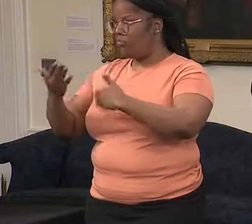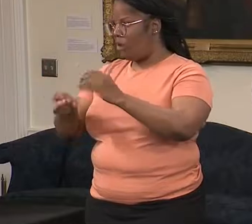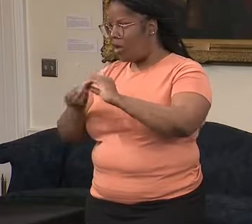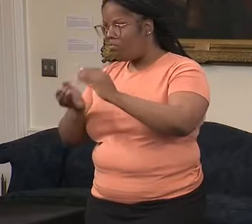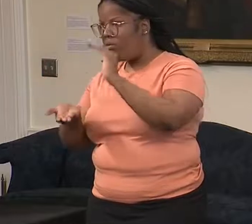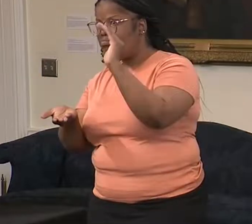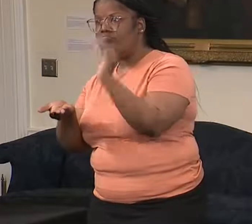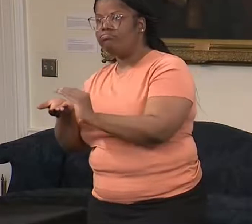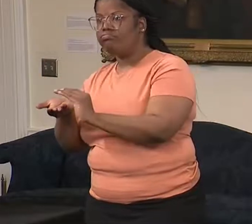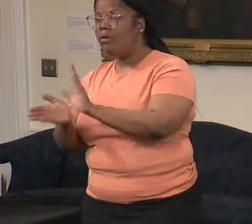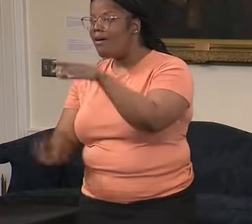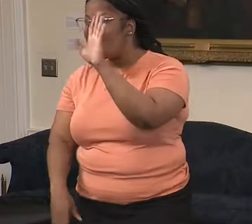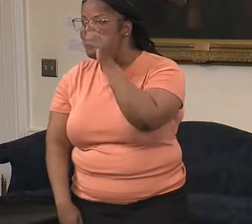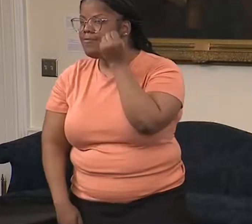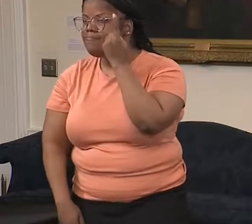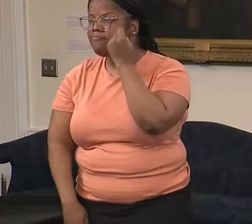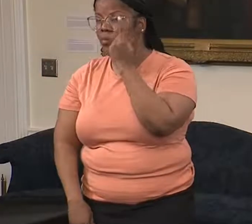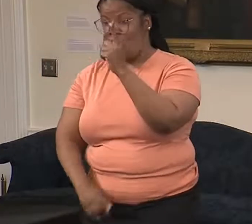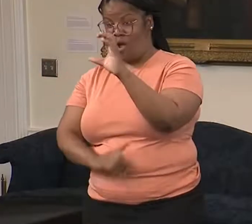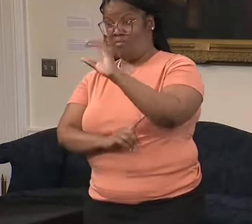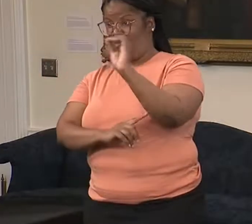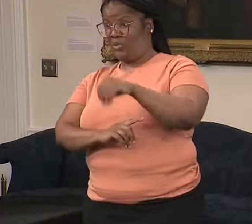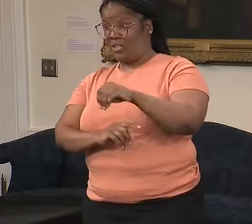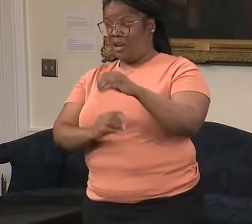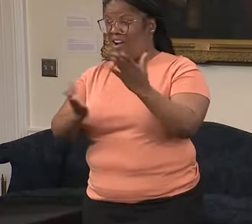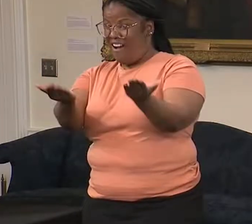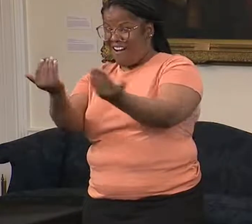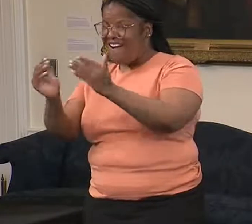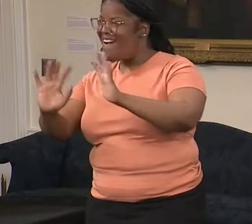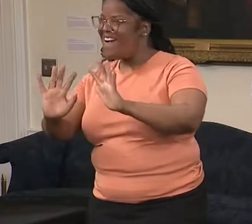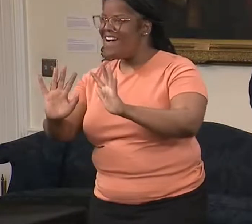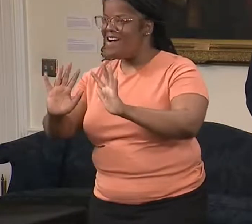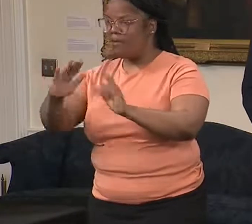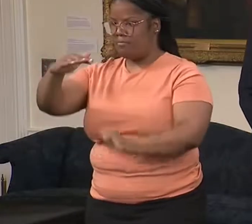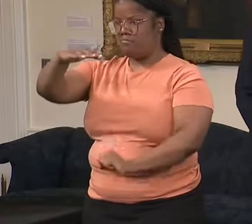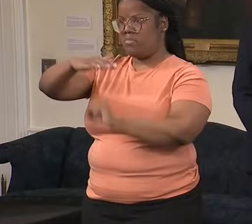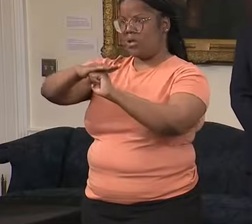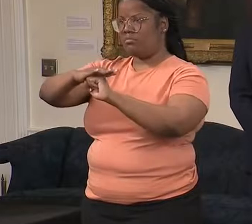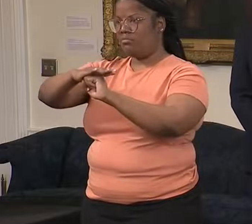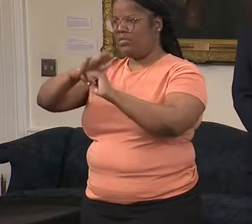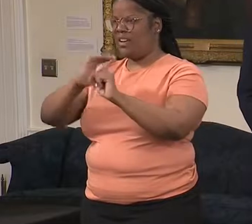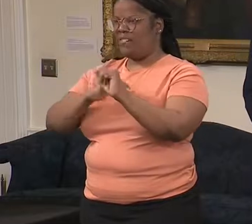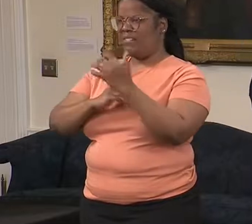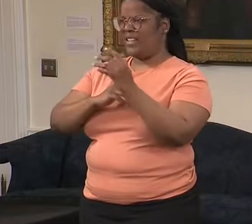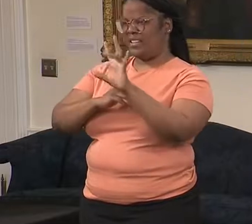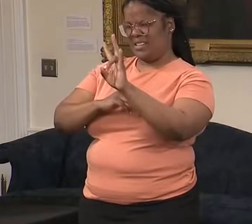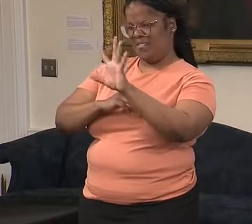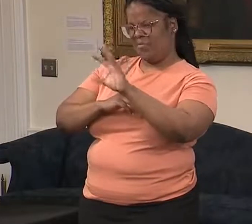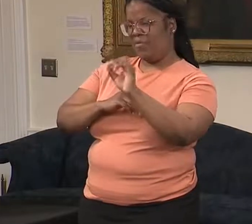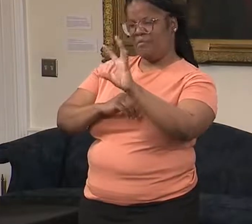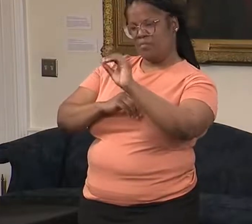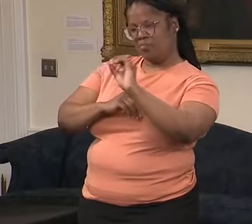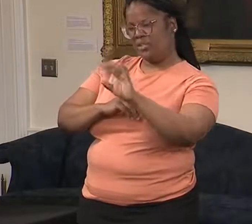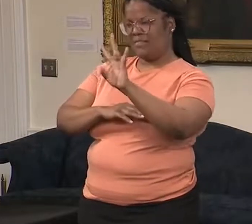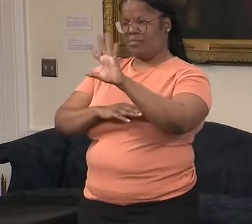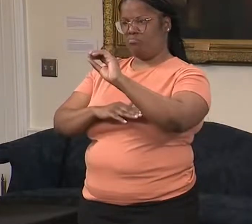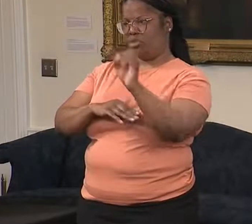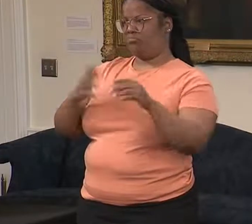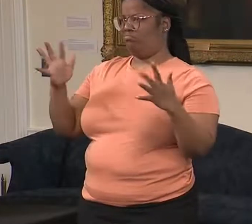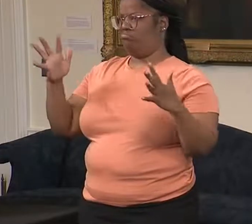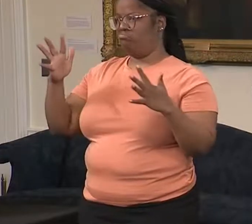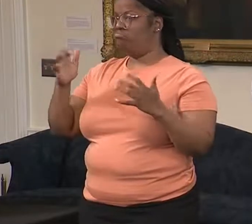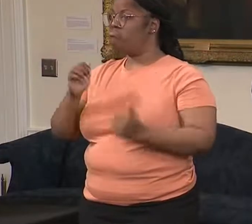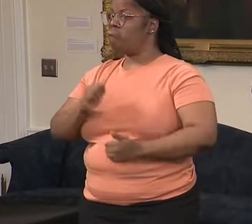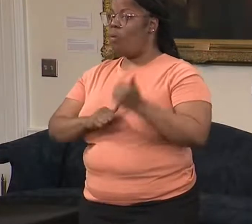most places can't even get to 50%, and we still have the masking requirement. But most of it is still family gatherings and working outside the home,